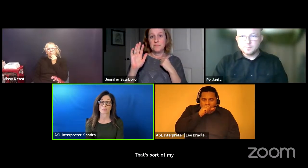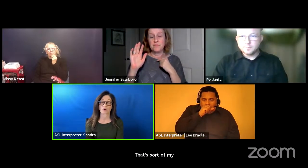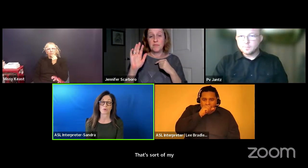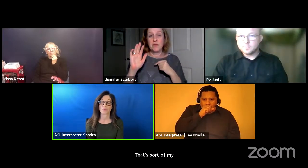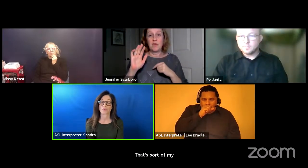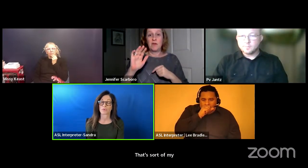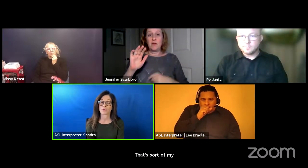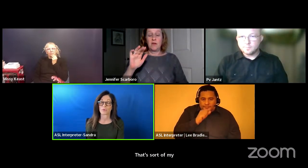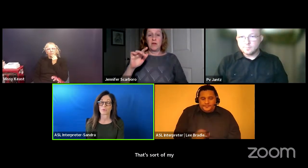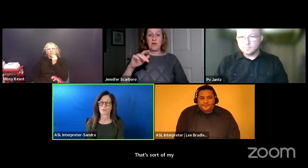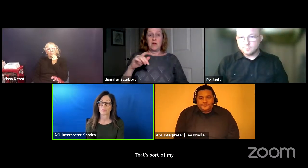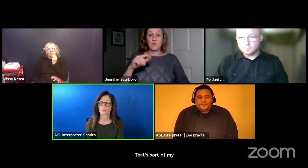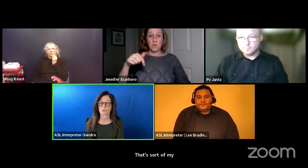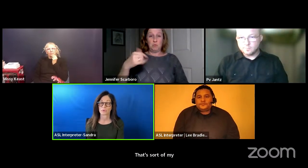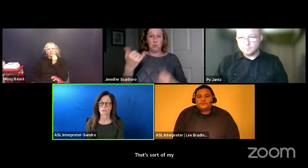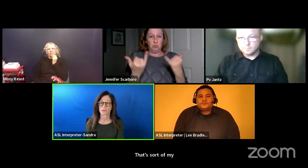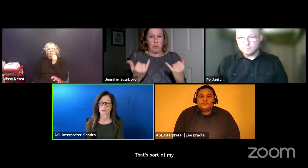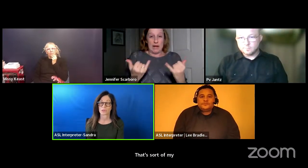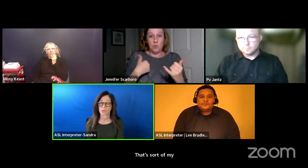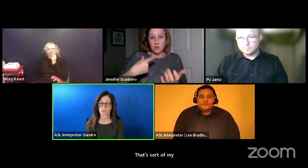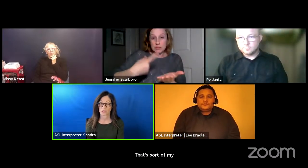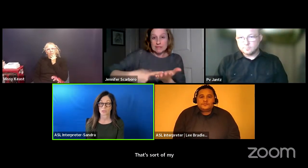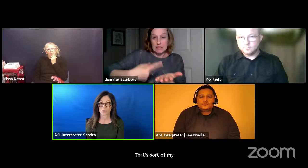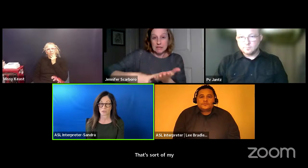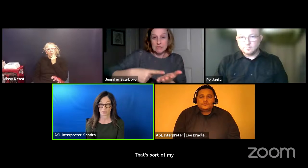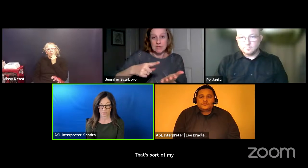Commissioner Scarborough.